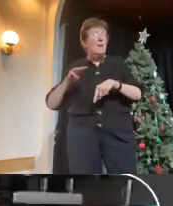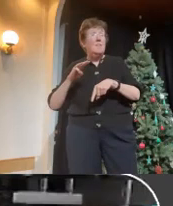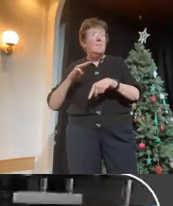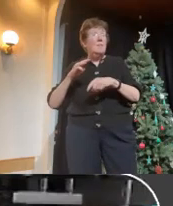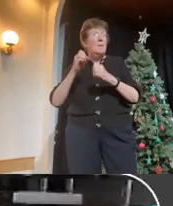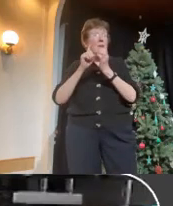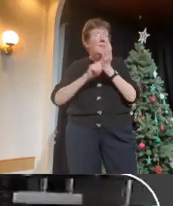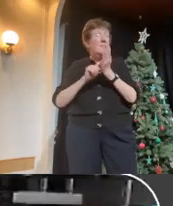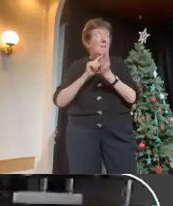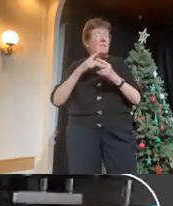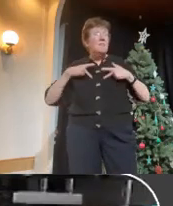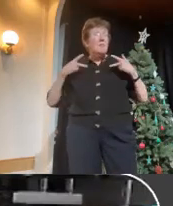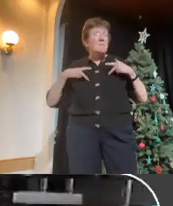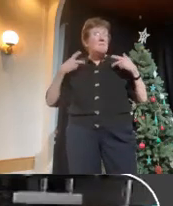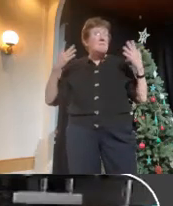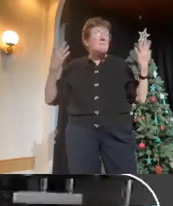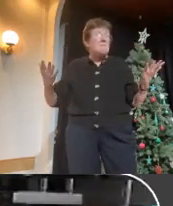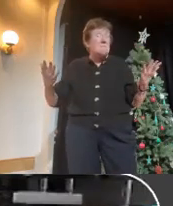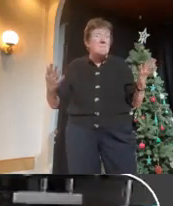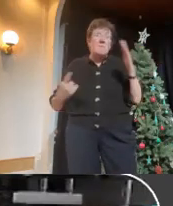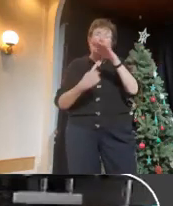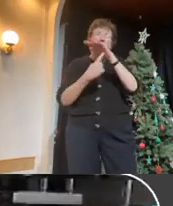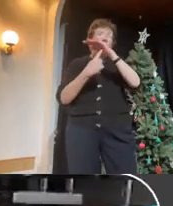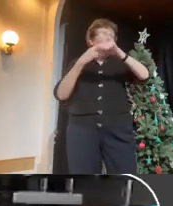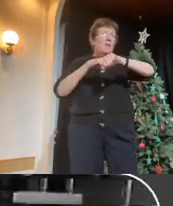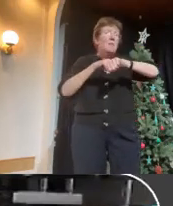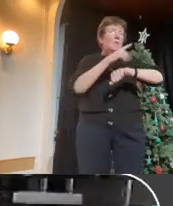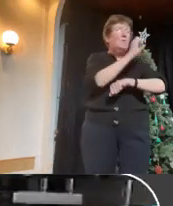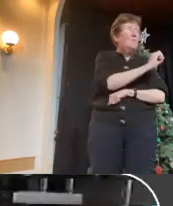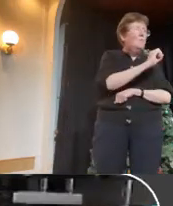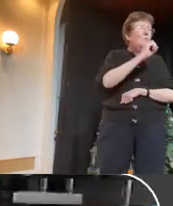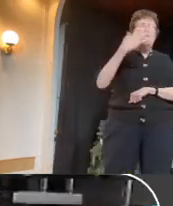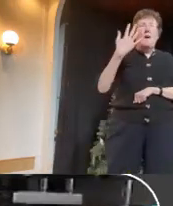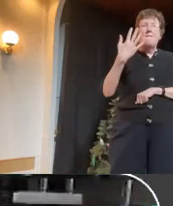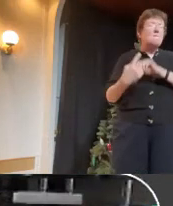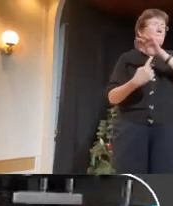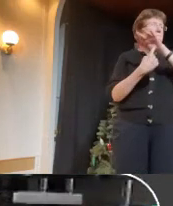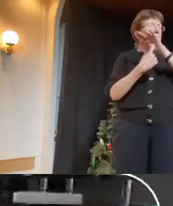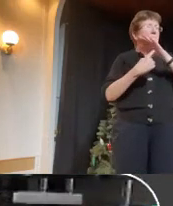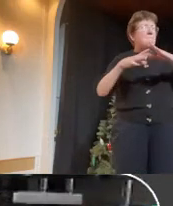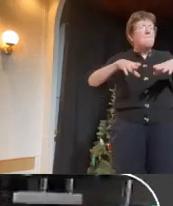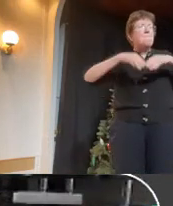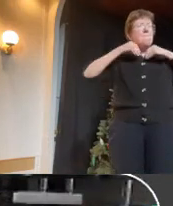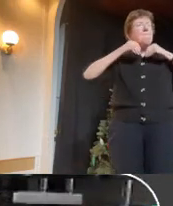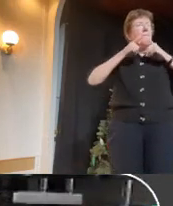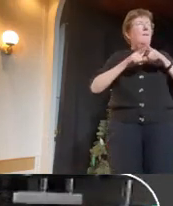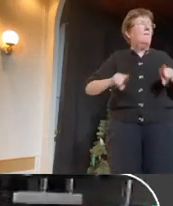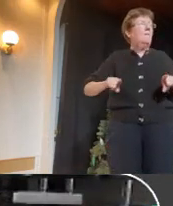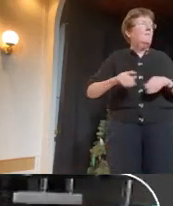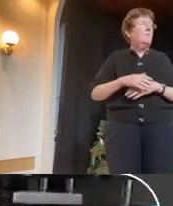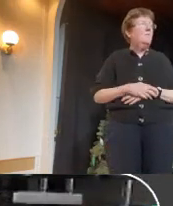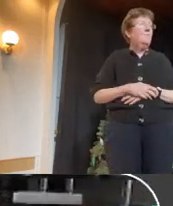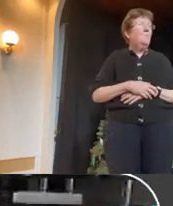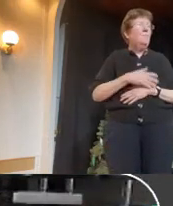And so could that kind of thing exist in Scotland, where it would be a BSL medium nursery? It's a really important time, that 0 to